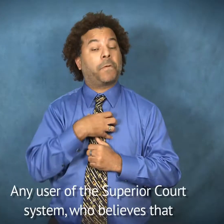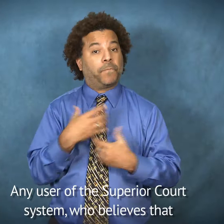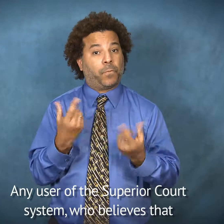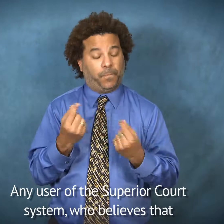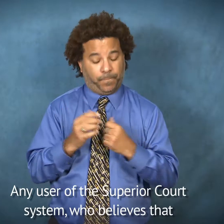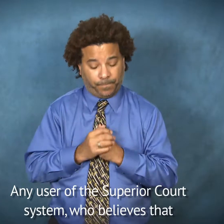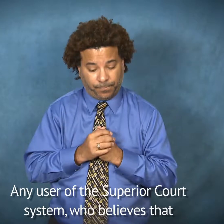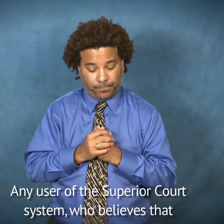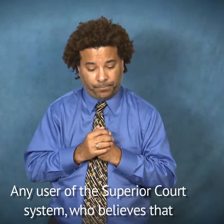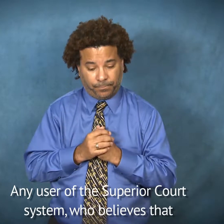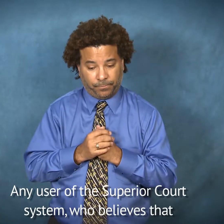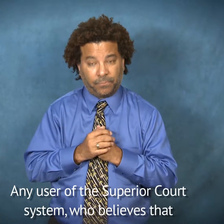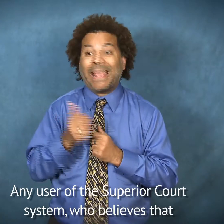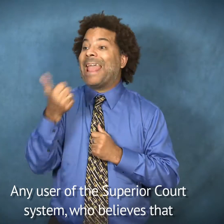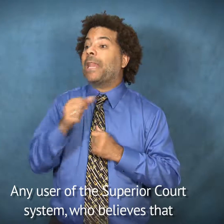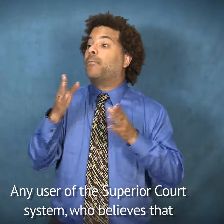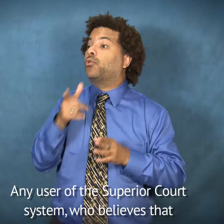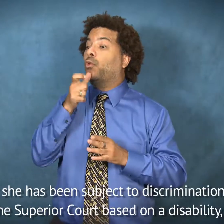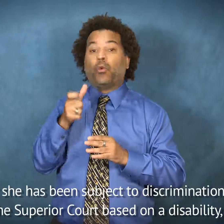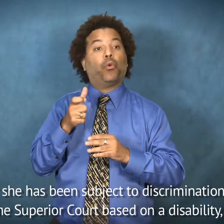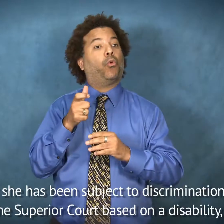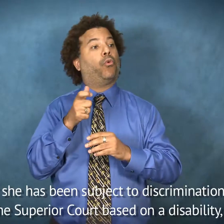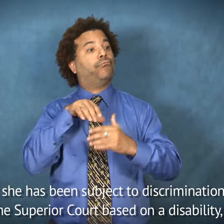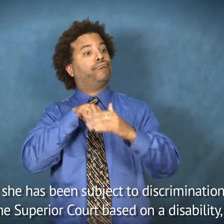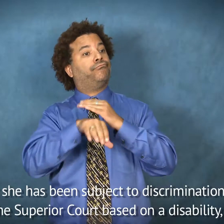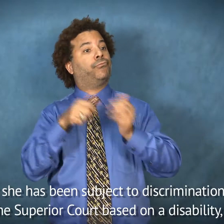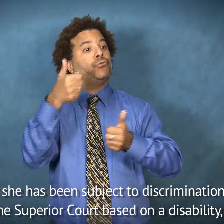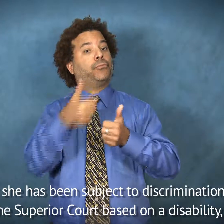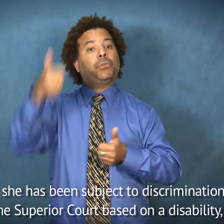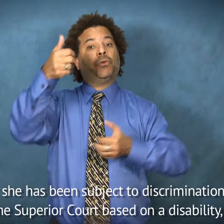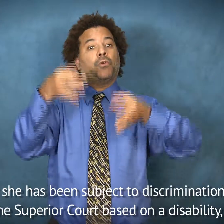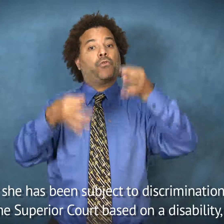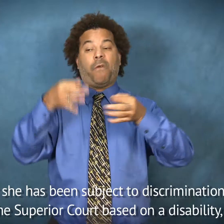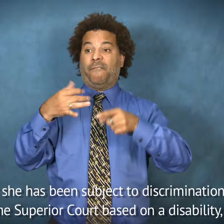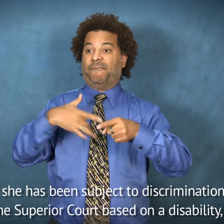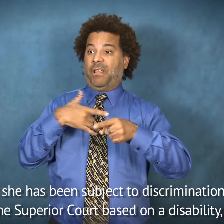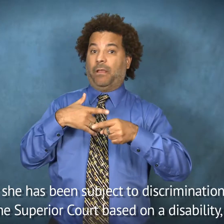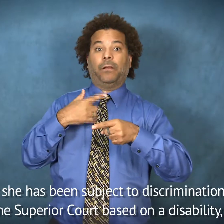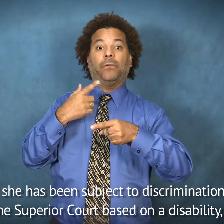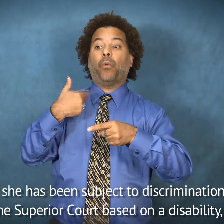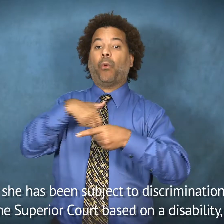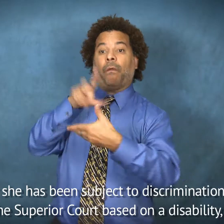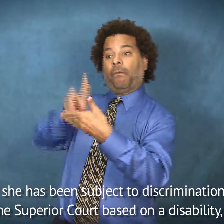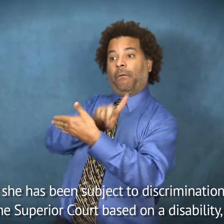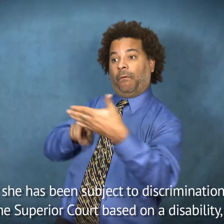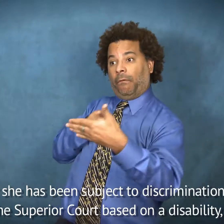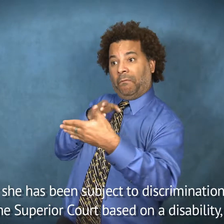Any user of the Superior Court system who believes that he or she has been subject to discrimination by the Superior Court based on a